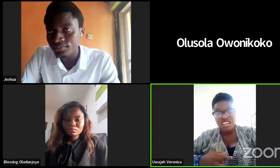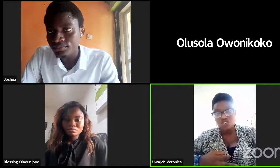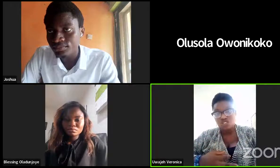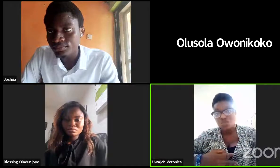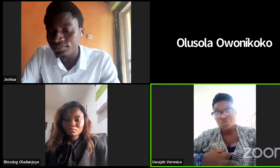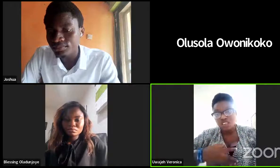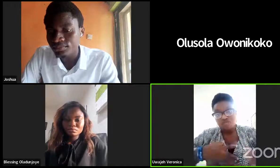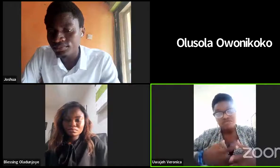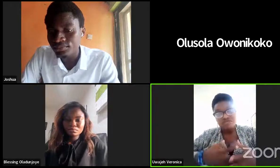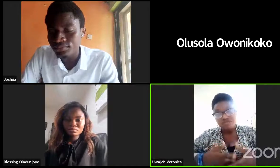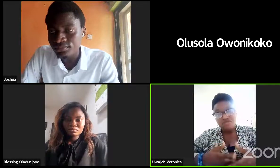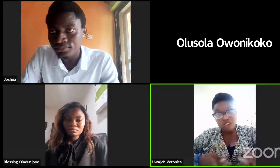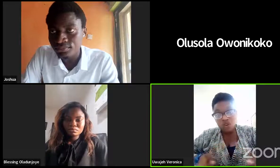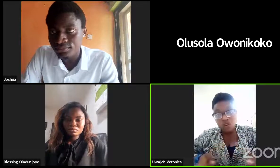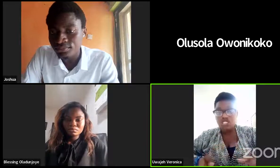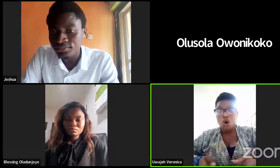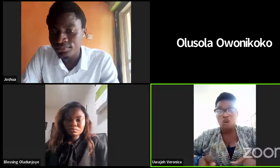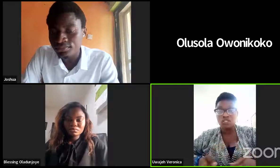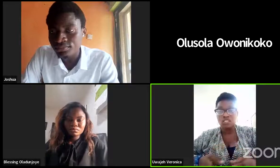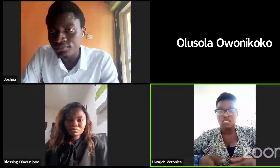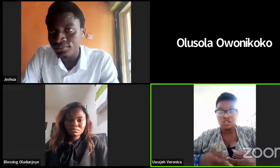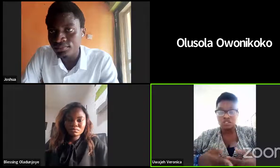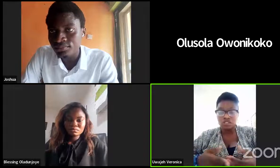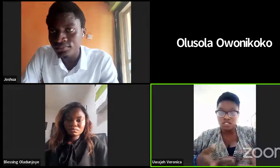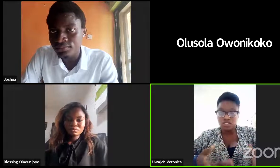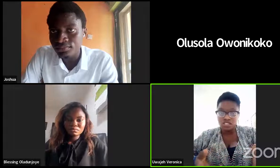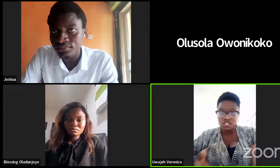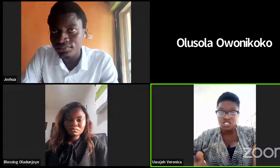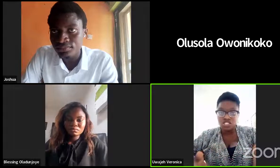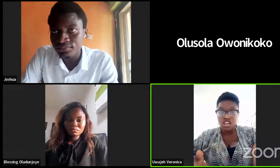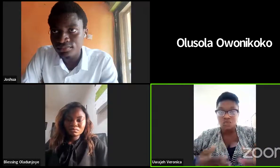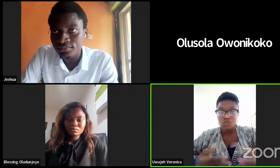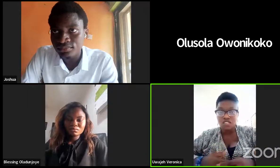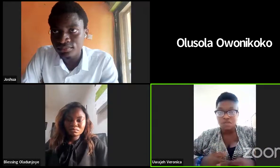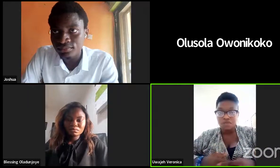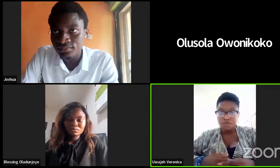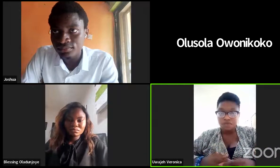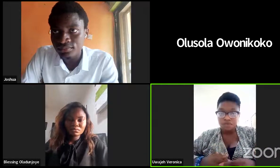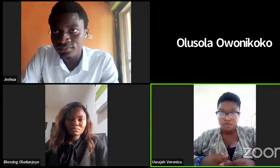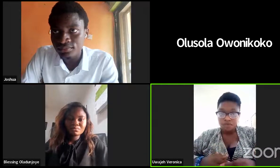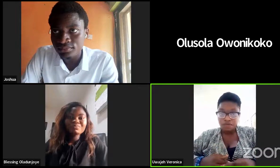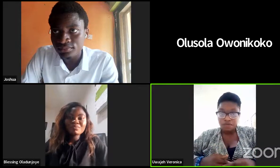policy that is going to be followed on in the digital space.